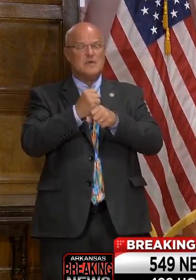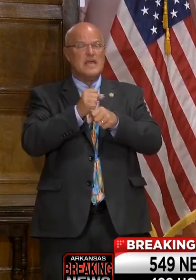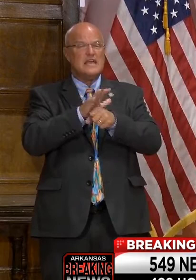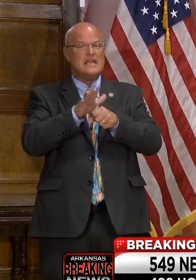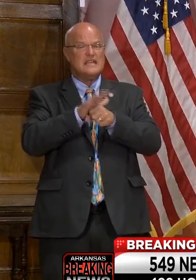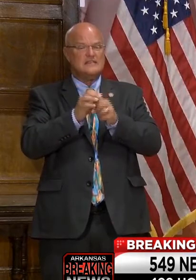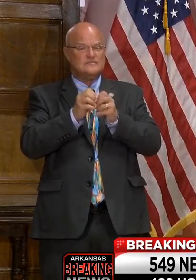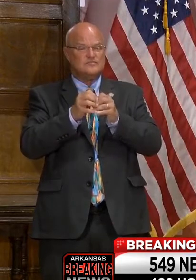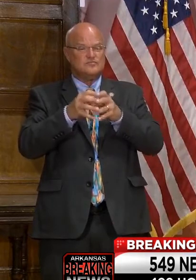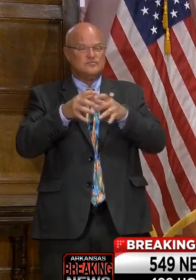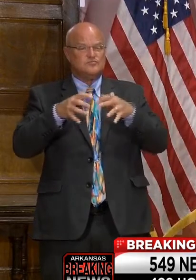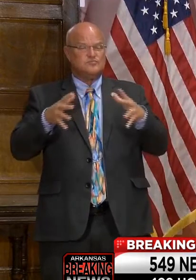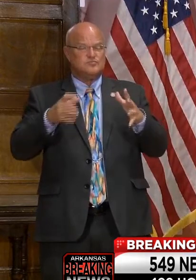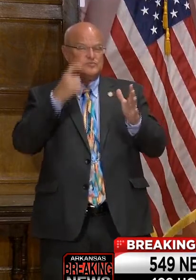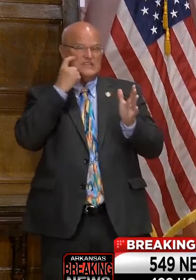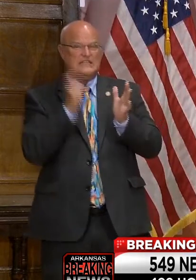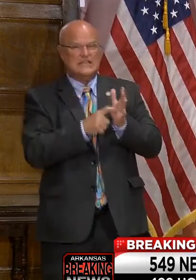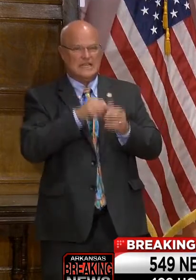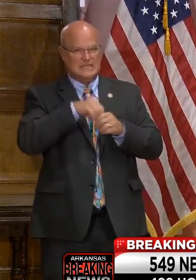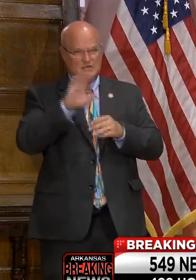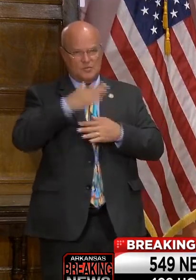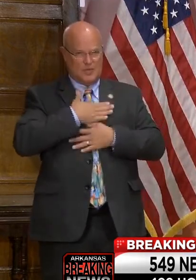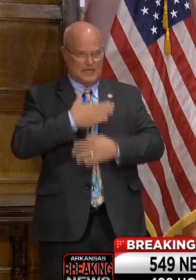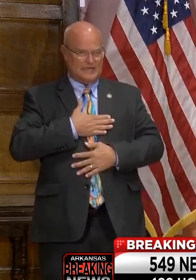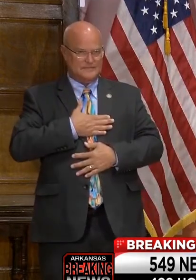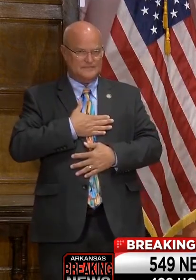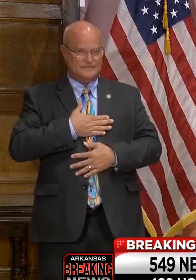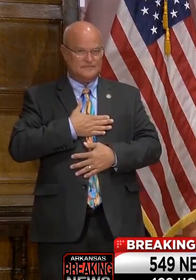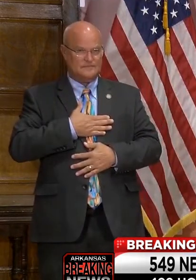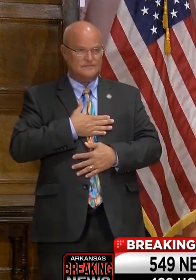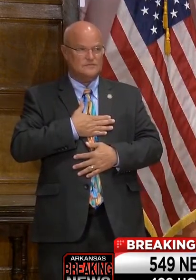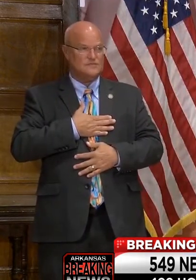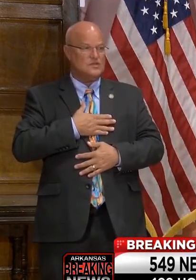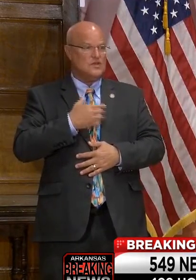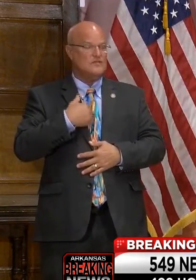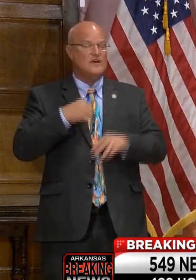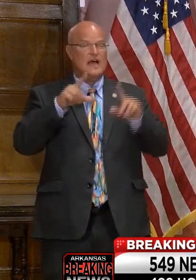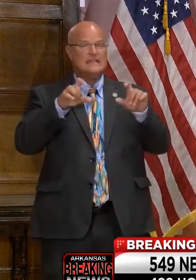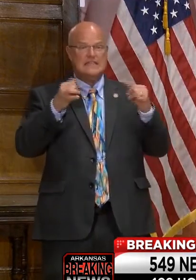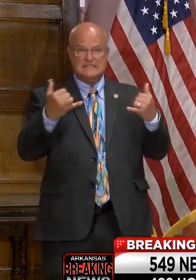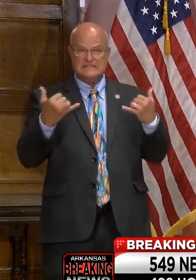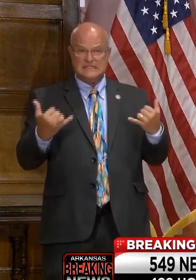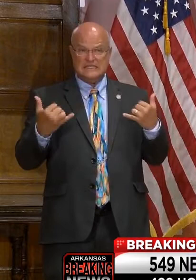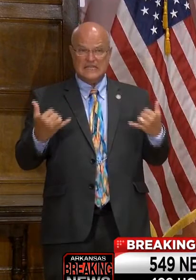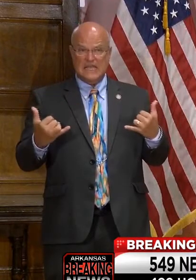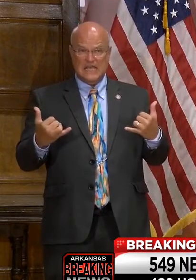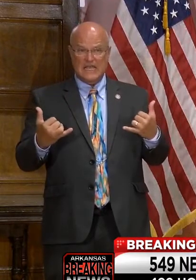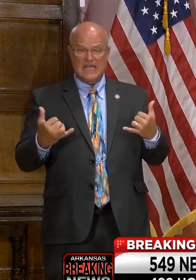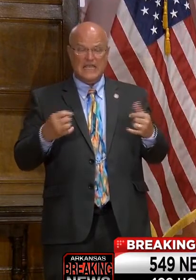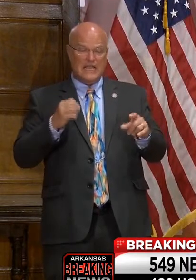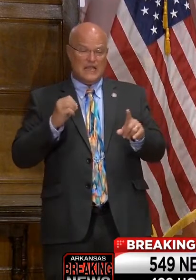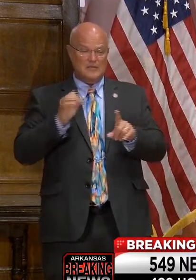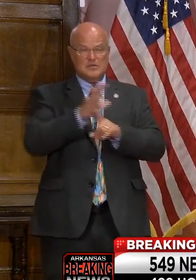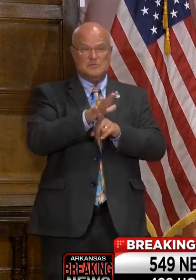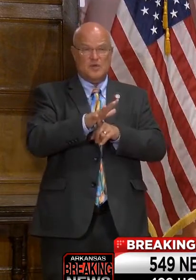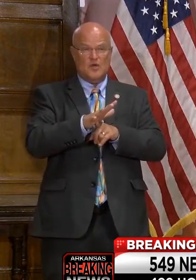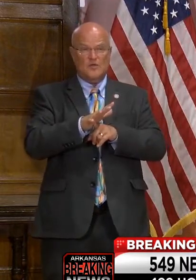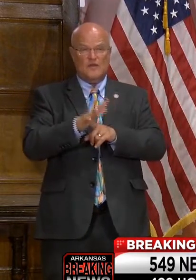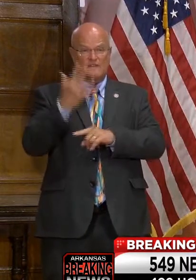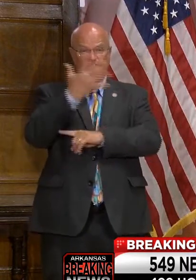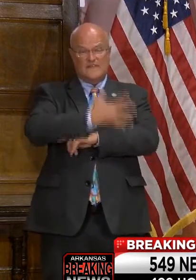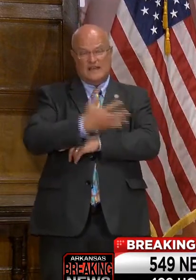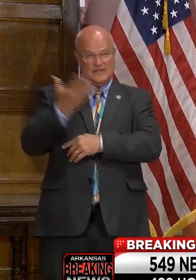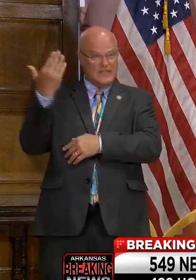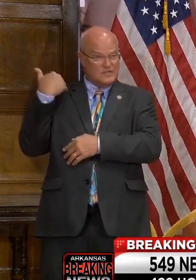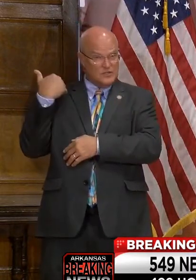of itself so that we can detect. So if I test today, and I'd been exposed 5 days